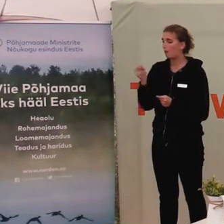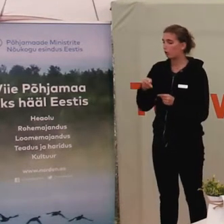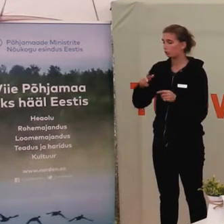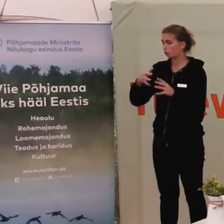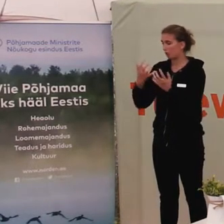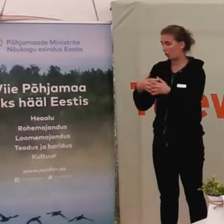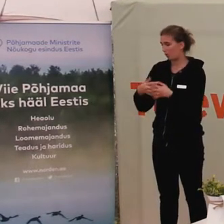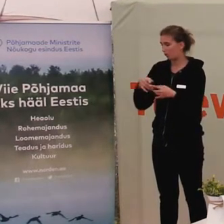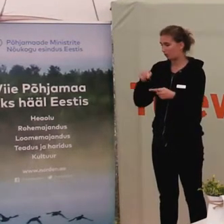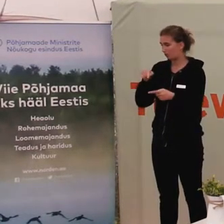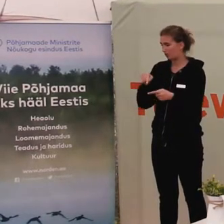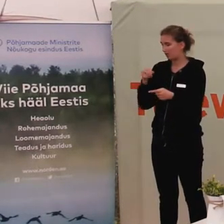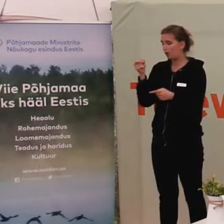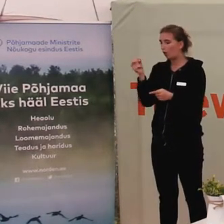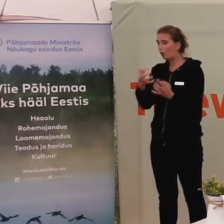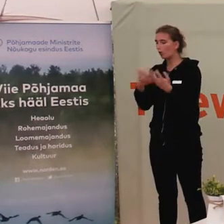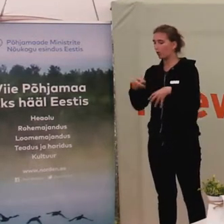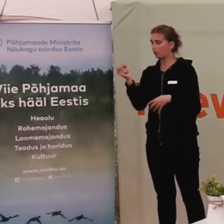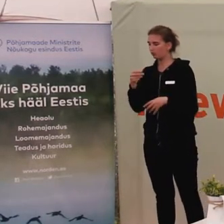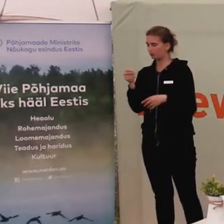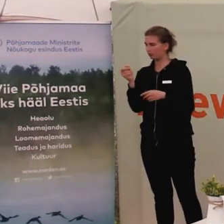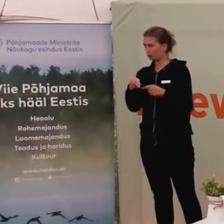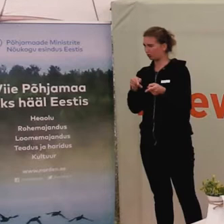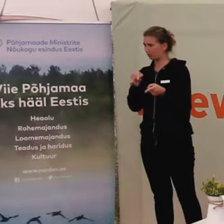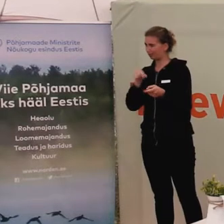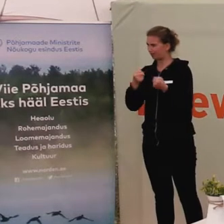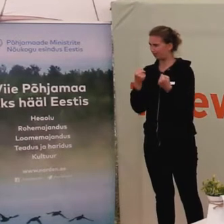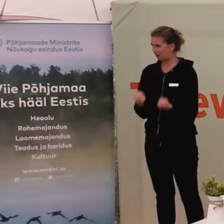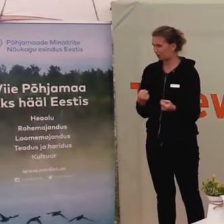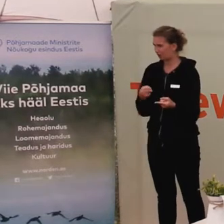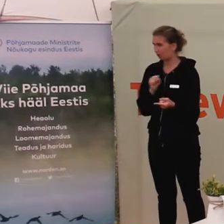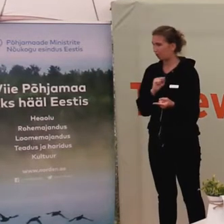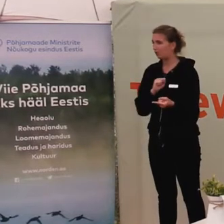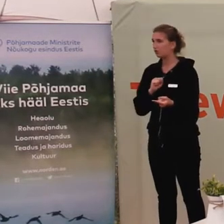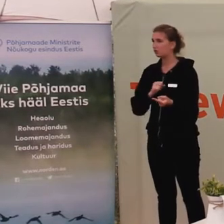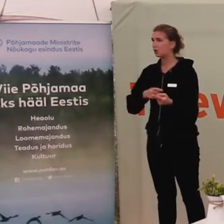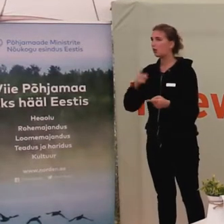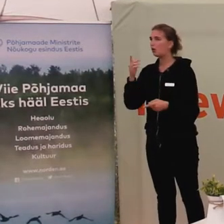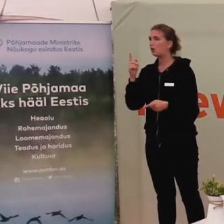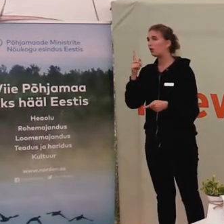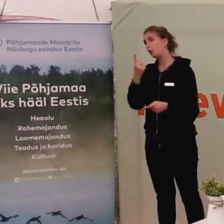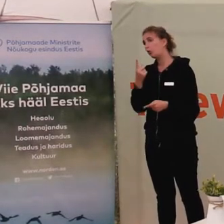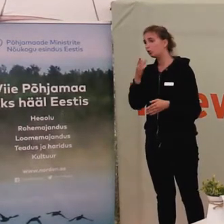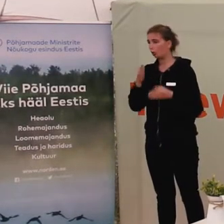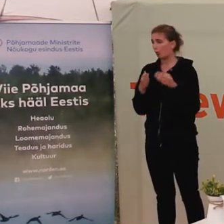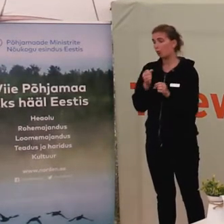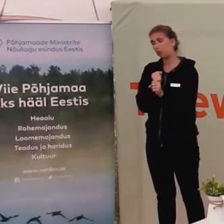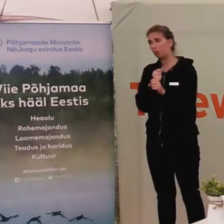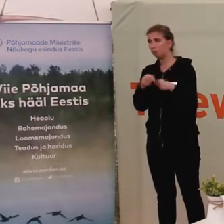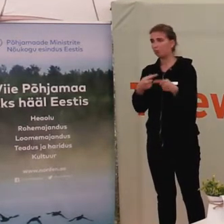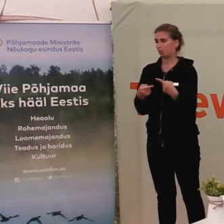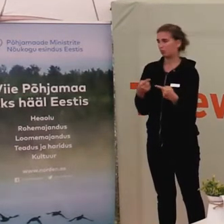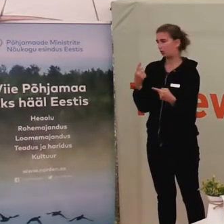is very difficult, because when we have some robot working and then one which